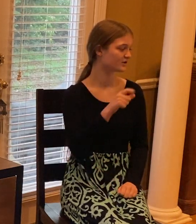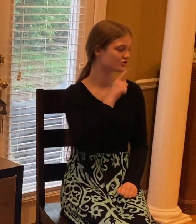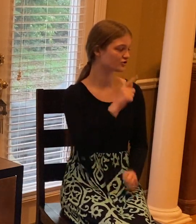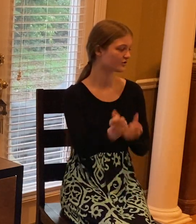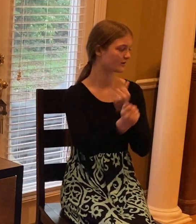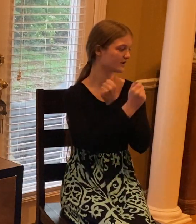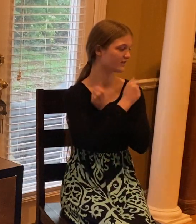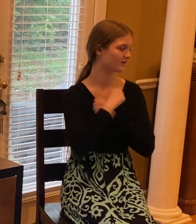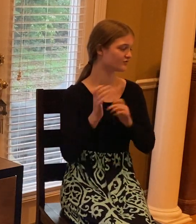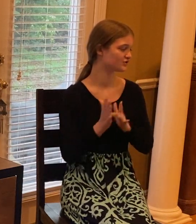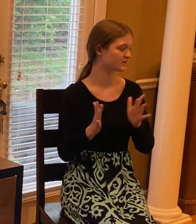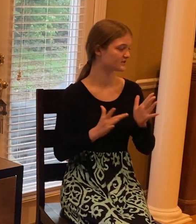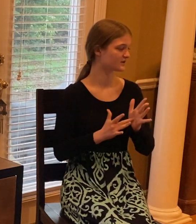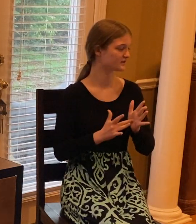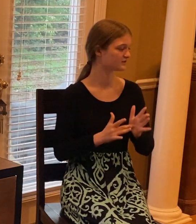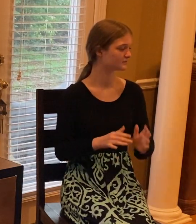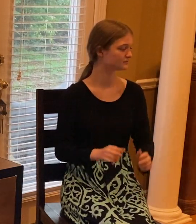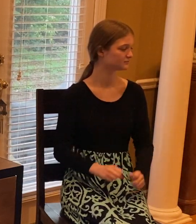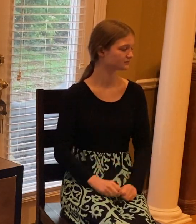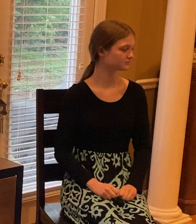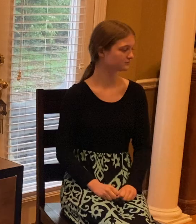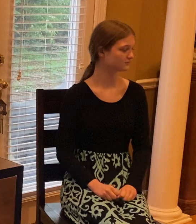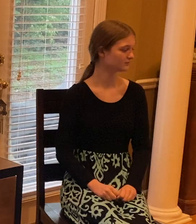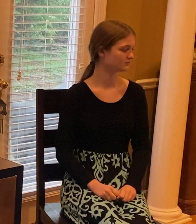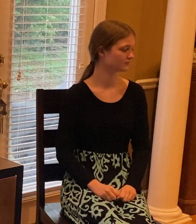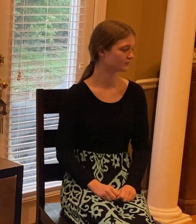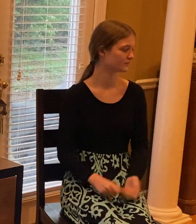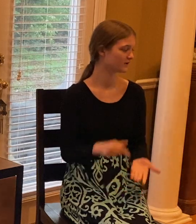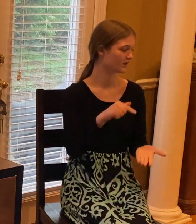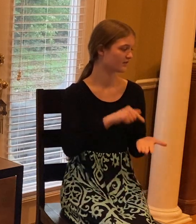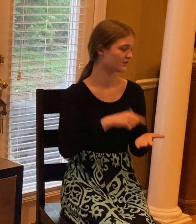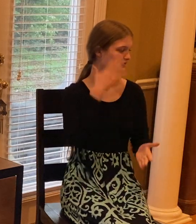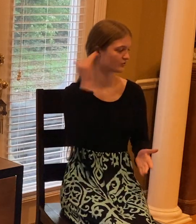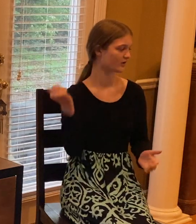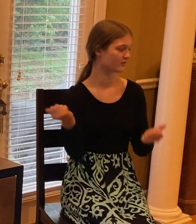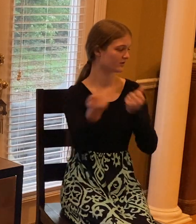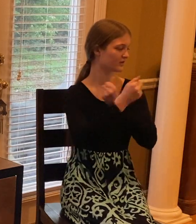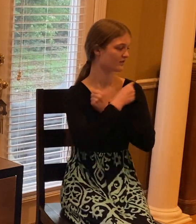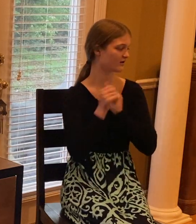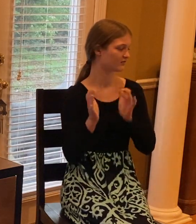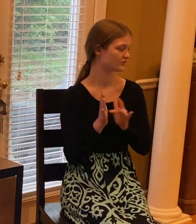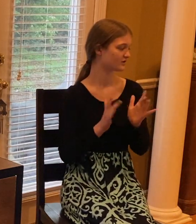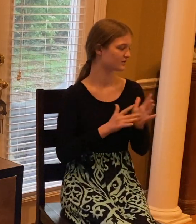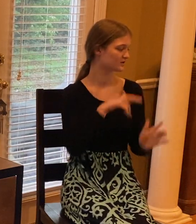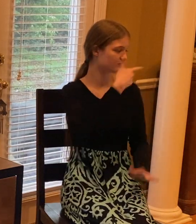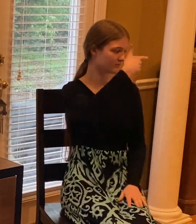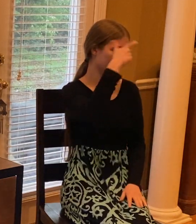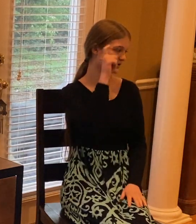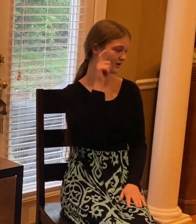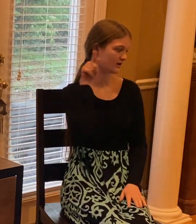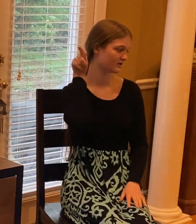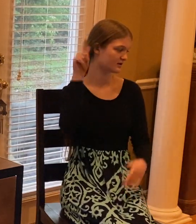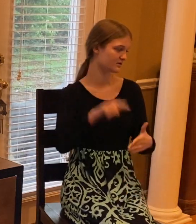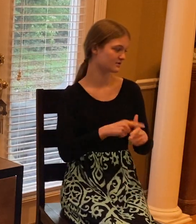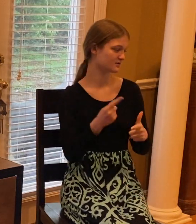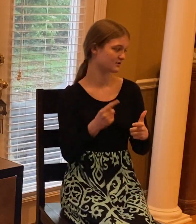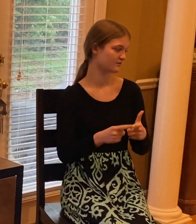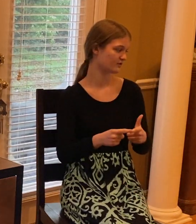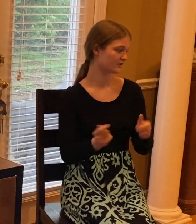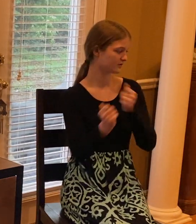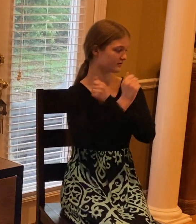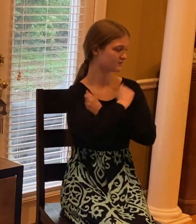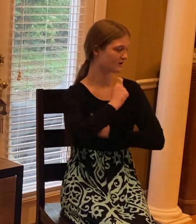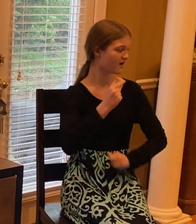Jesus. Yes, for sure we love Jesus. Tell us why you love Jesus. This is why we love Jesus. Because